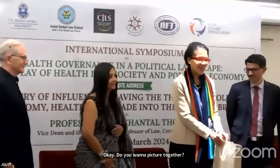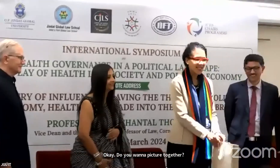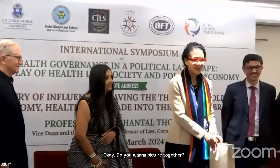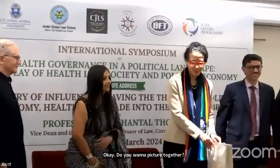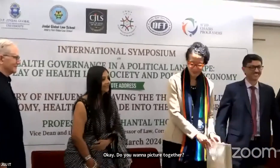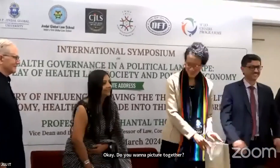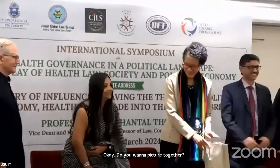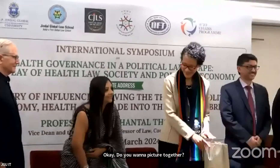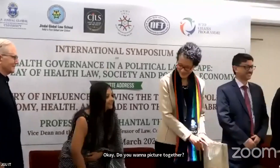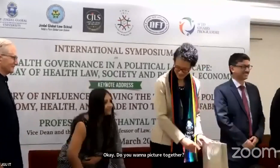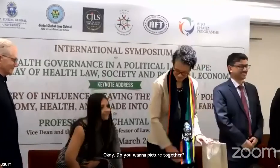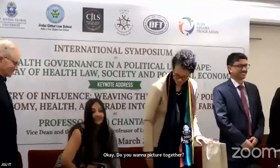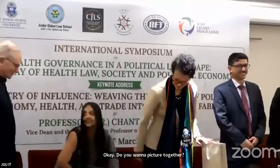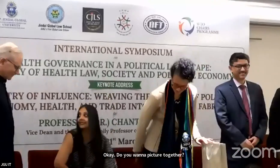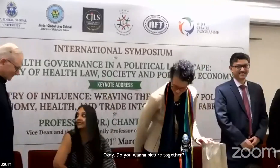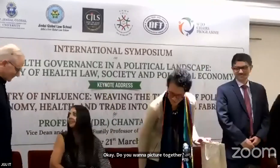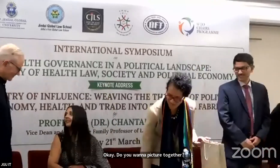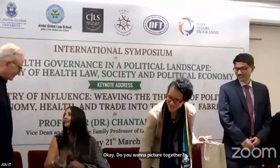Thank you, everyone.